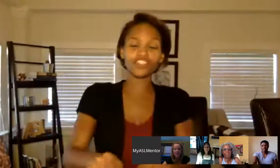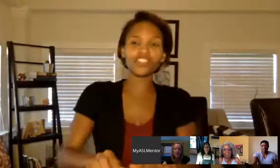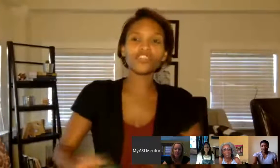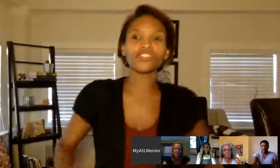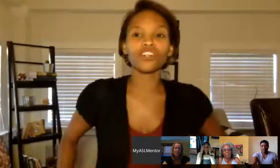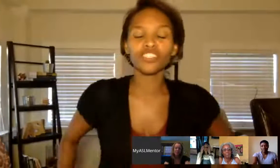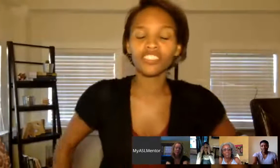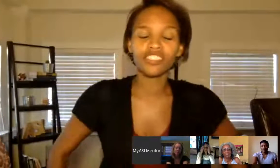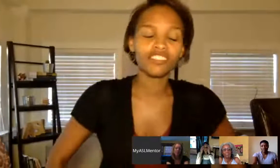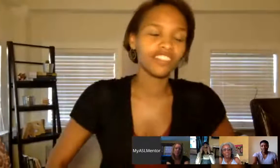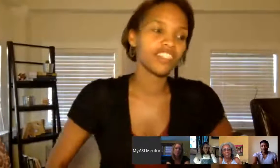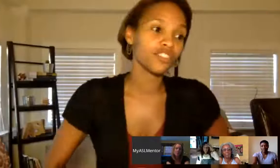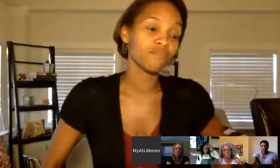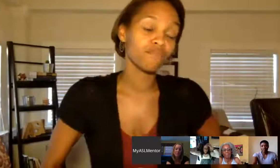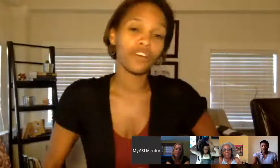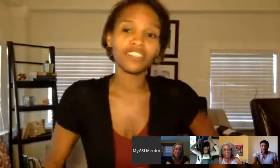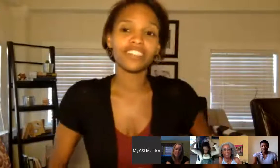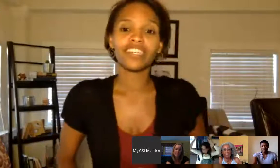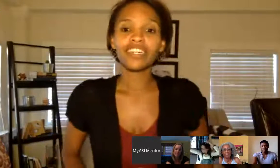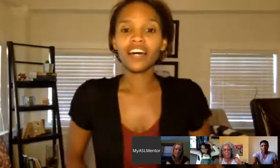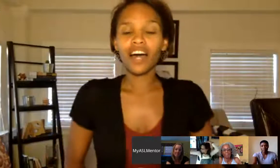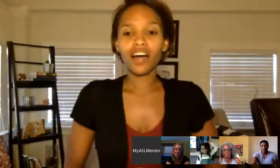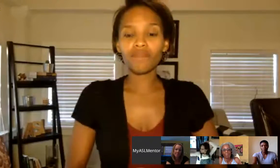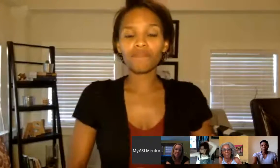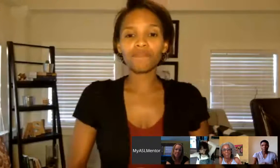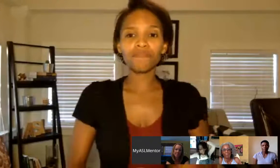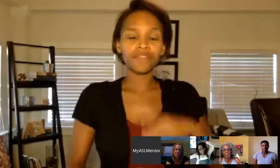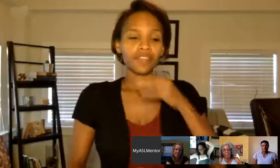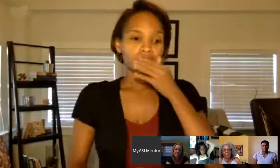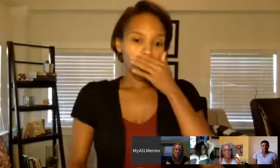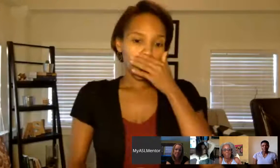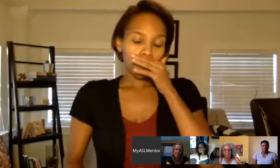that's good. Those are all good points.